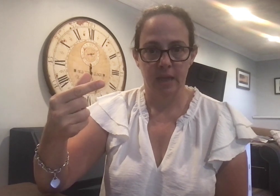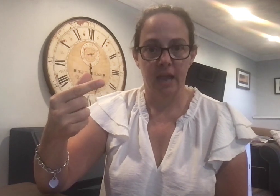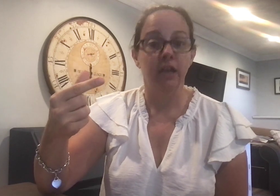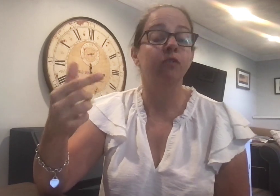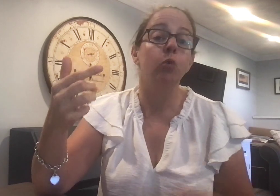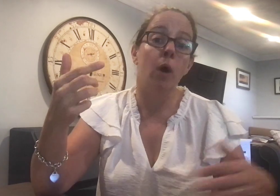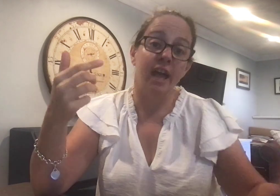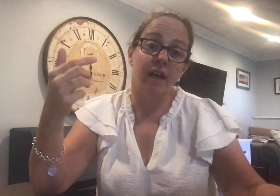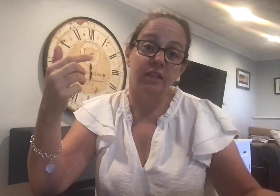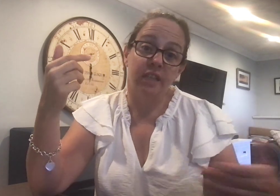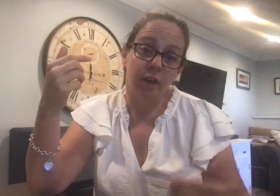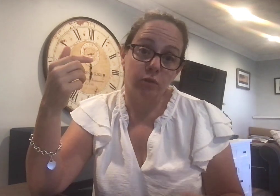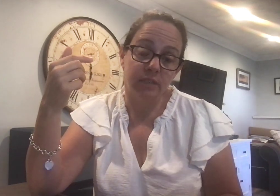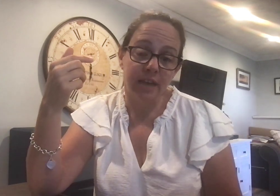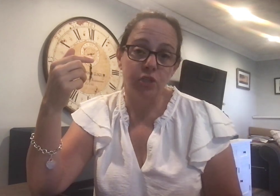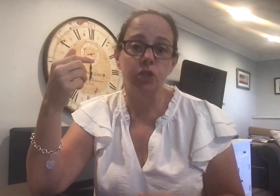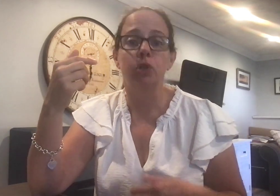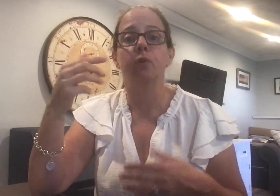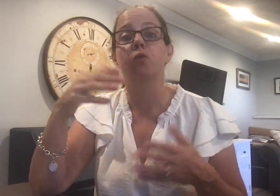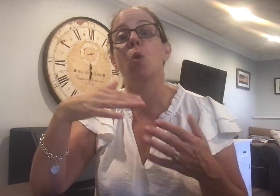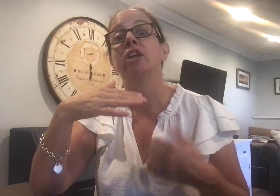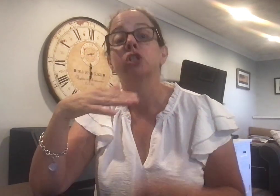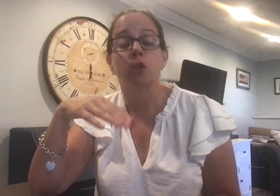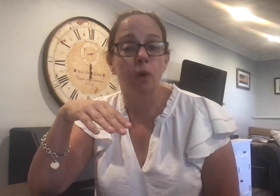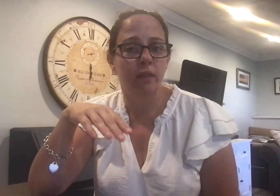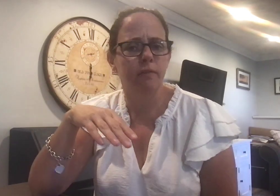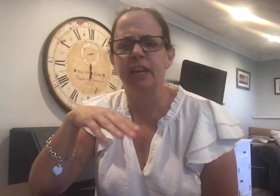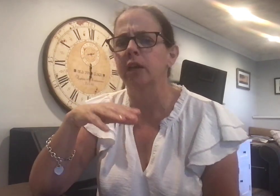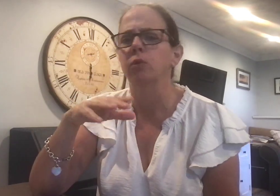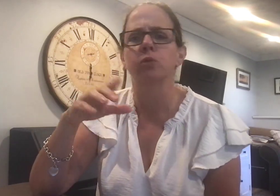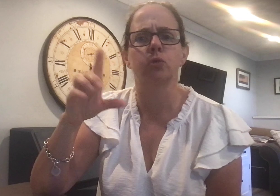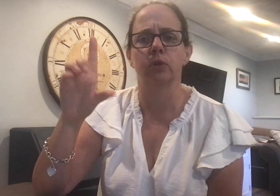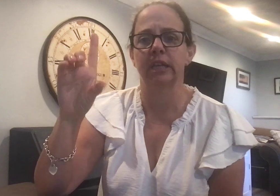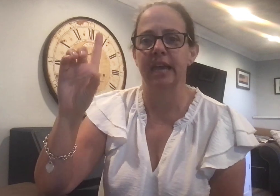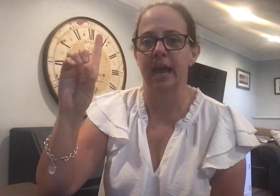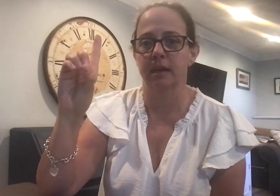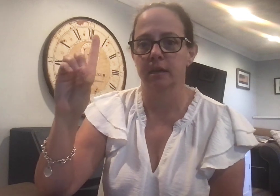Okay, and if you want to have the letters next to you, if you want to slow down the video, you certainly can.